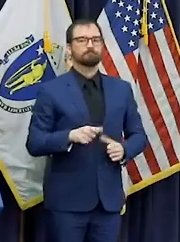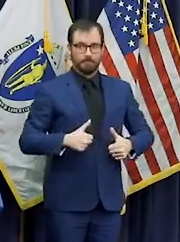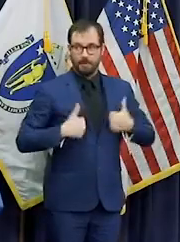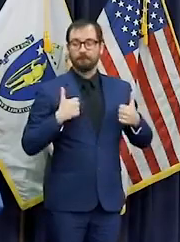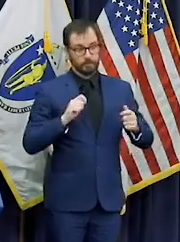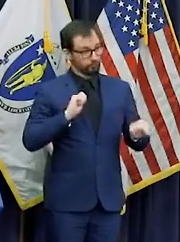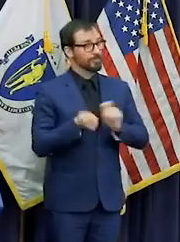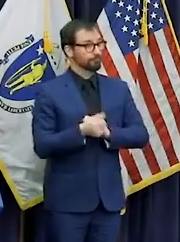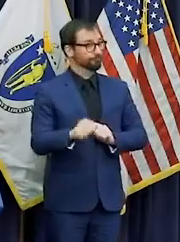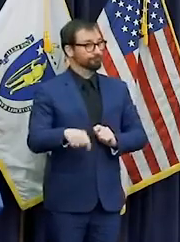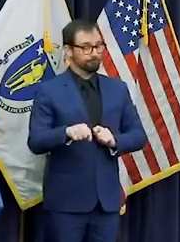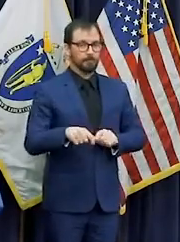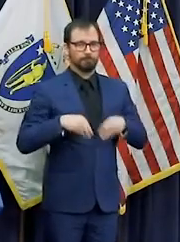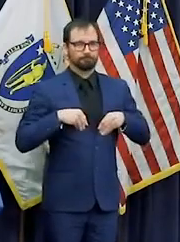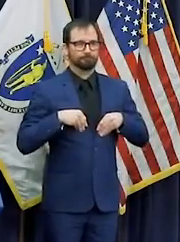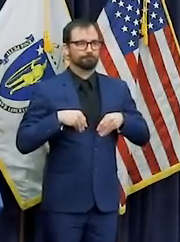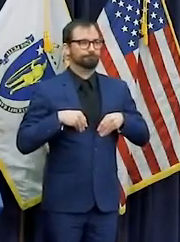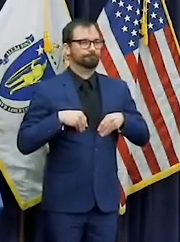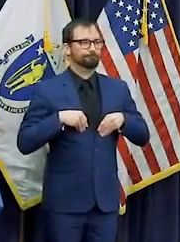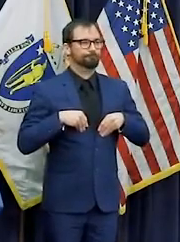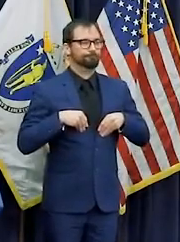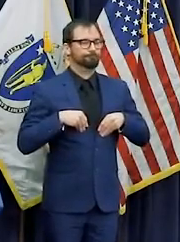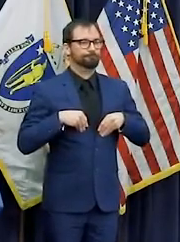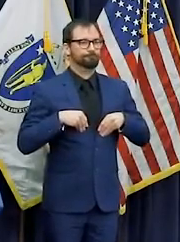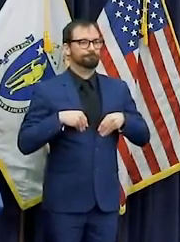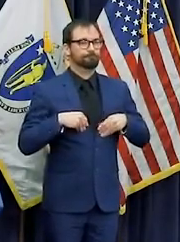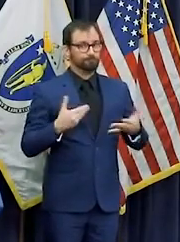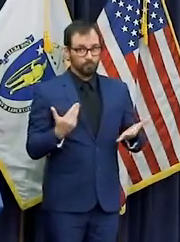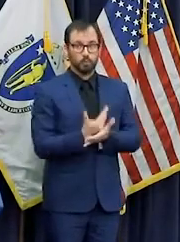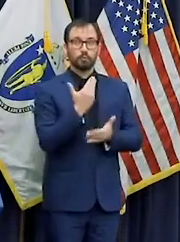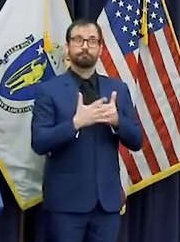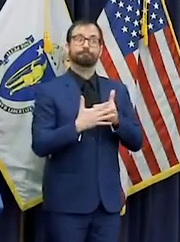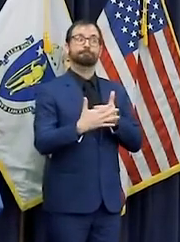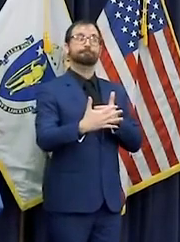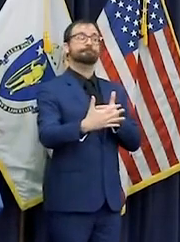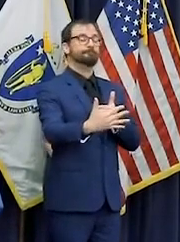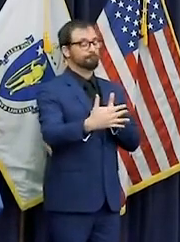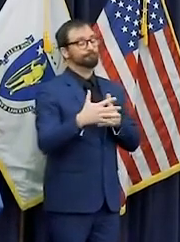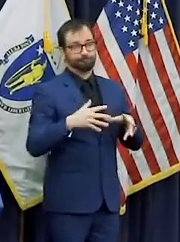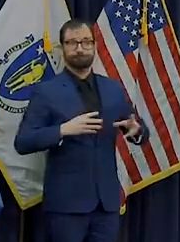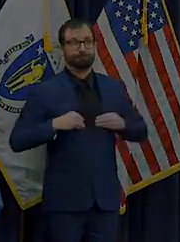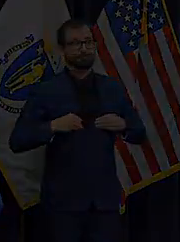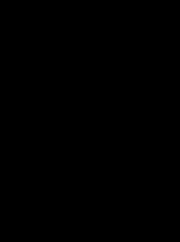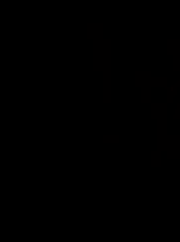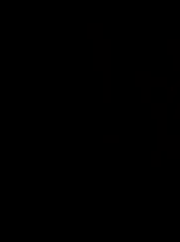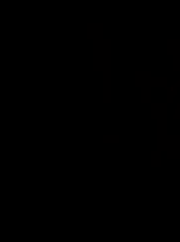here we can all find purpose as we battle this virus together.